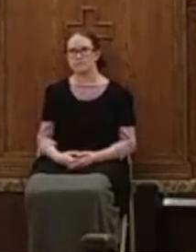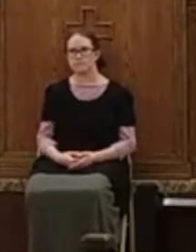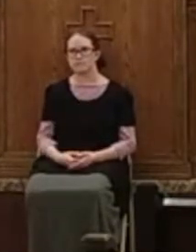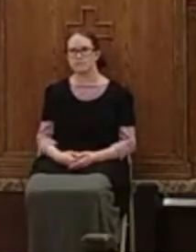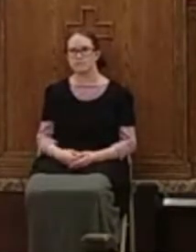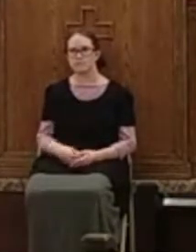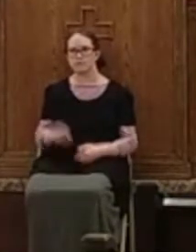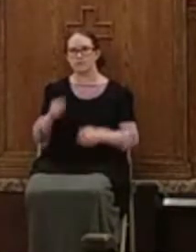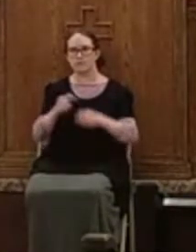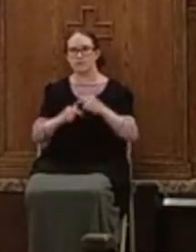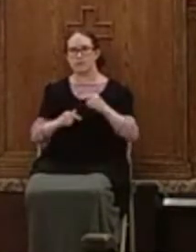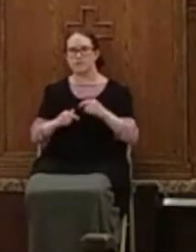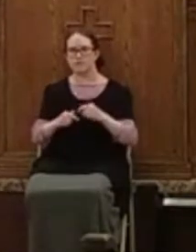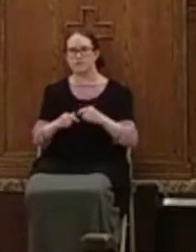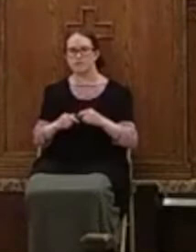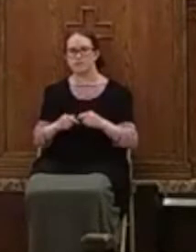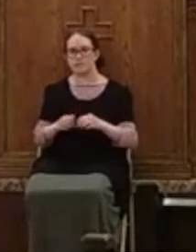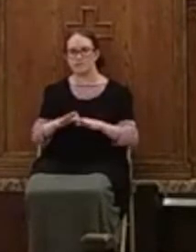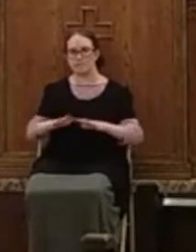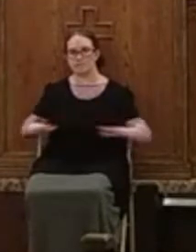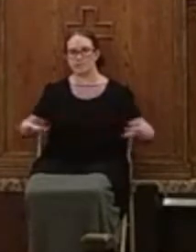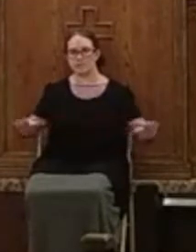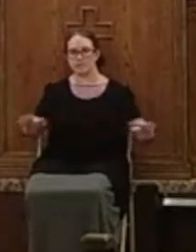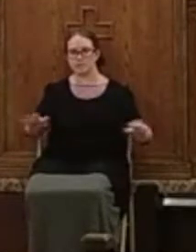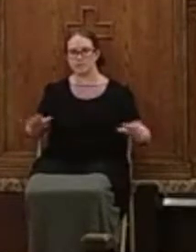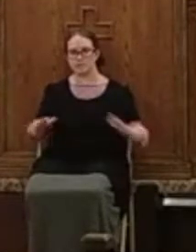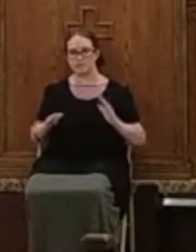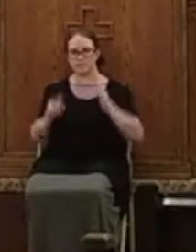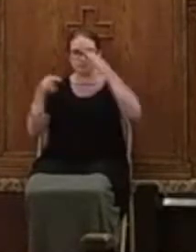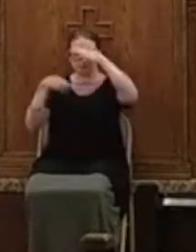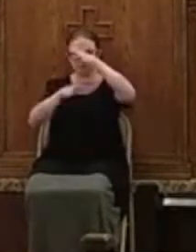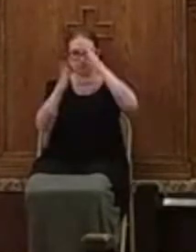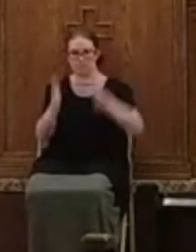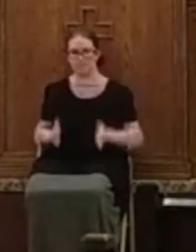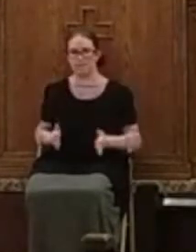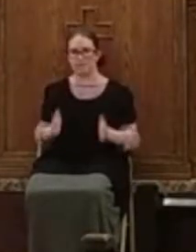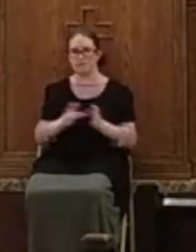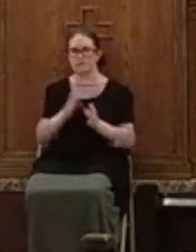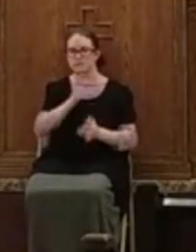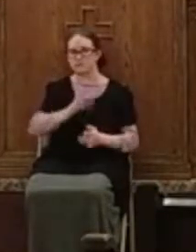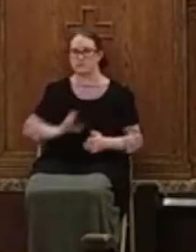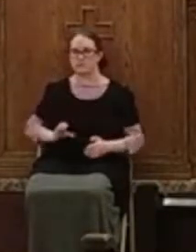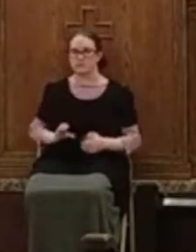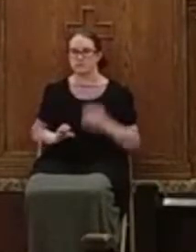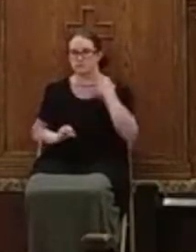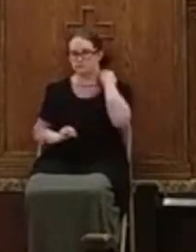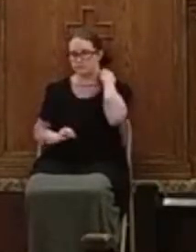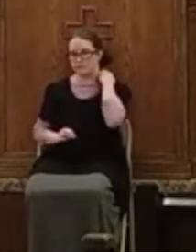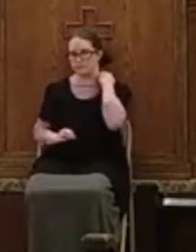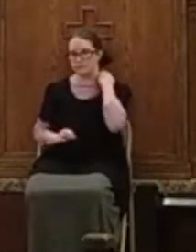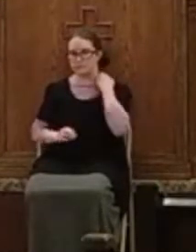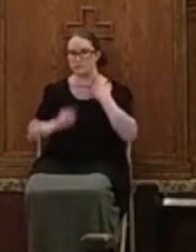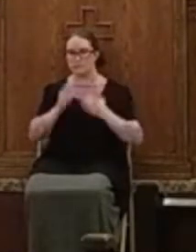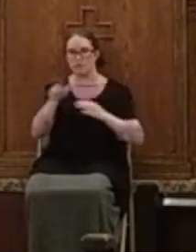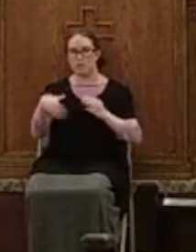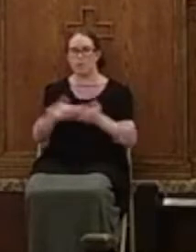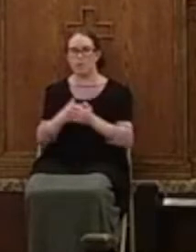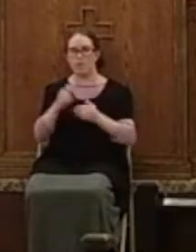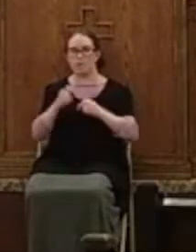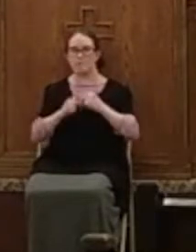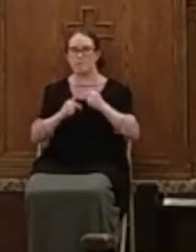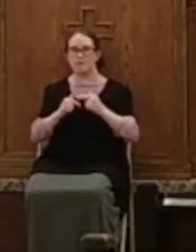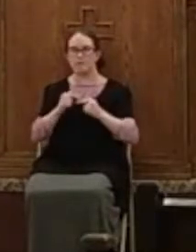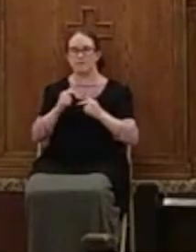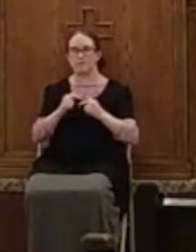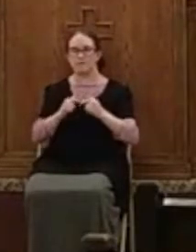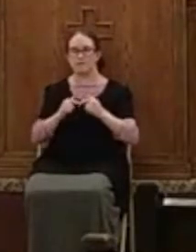And are built upon the foundation of the apostles and prophets, Jesus Christ himself being the chief cornerstone, in whom all the building